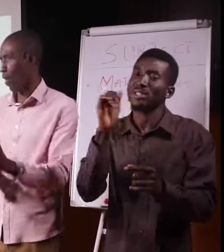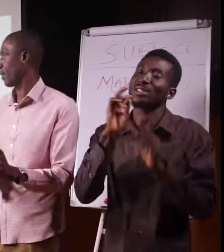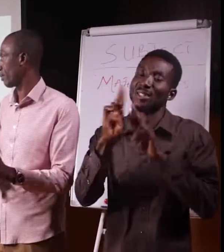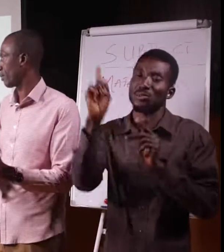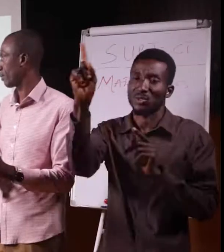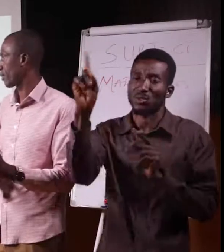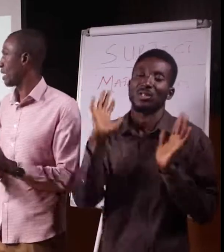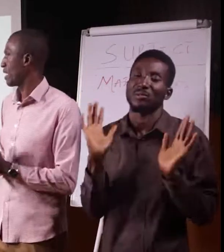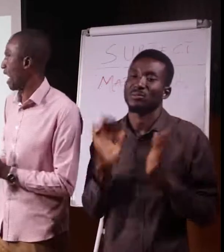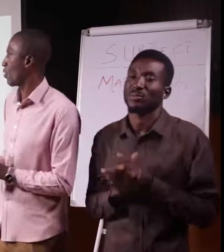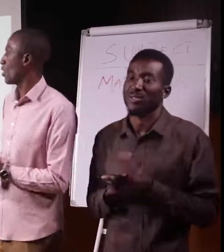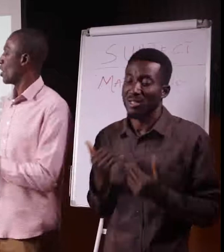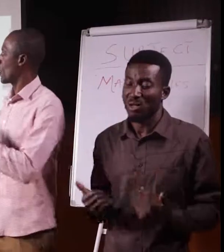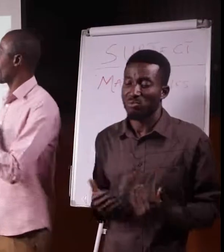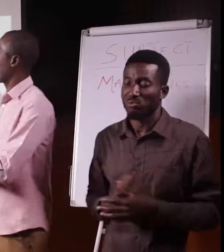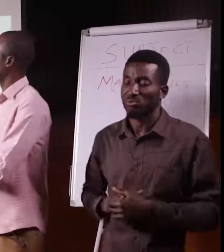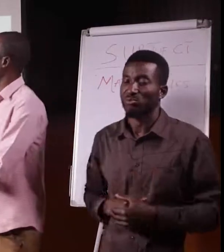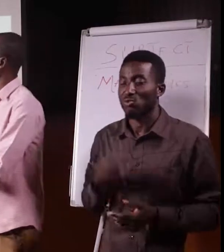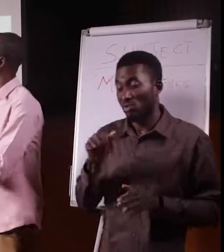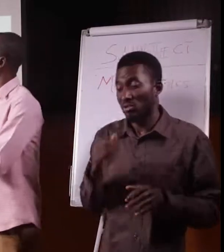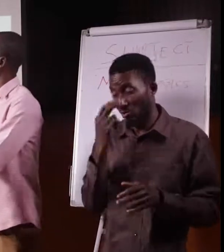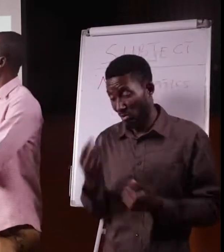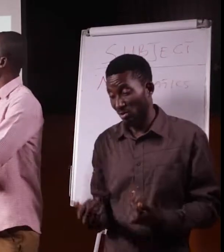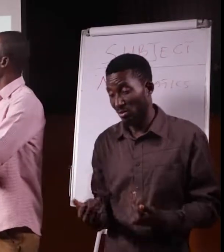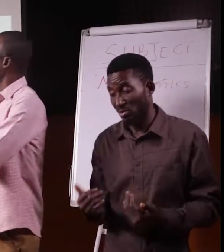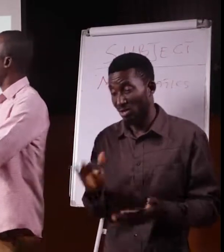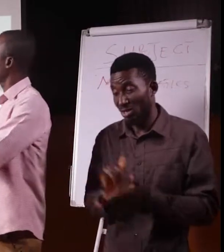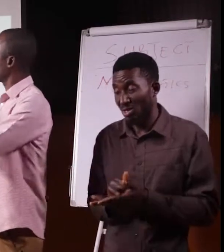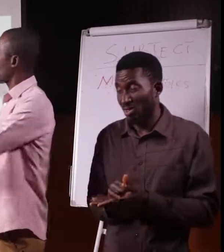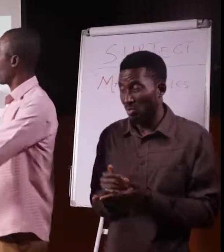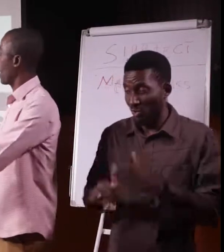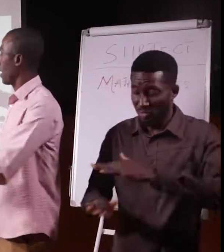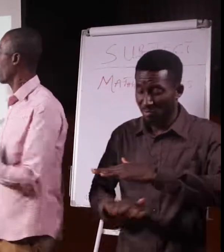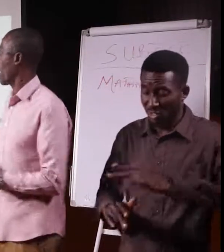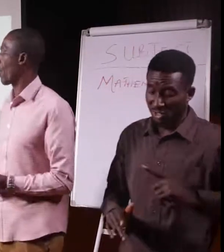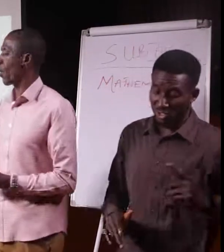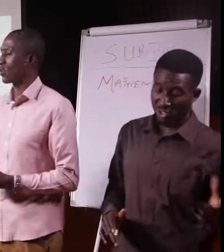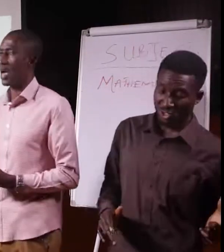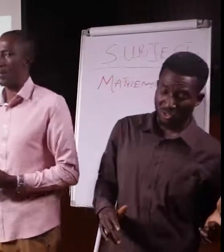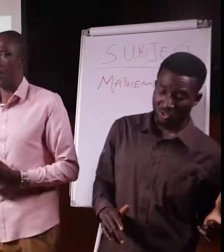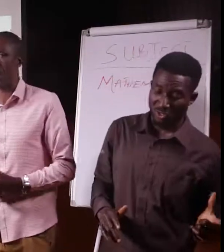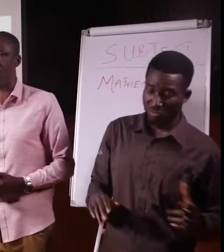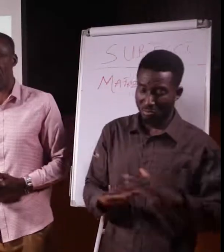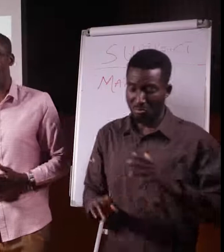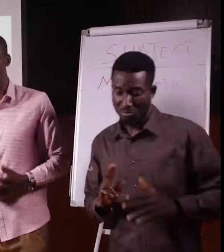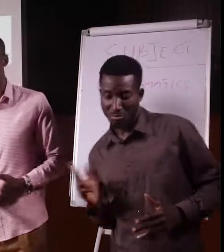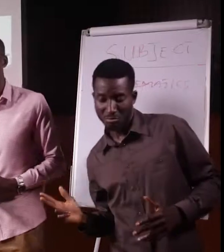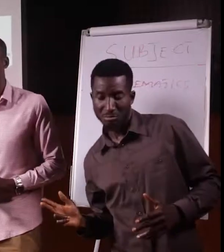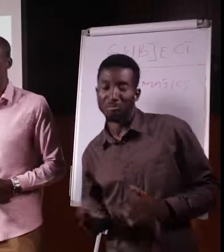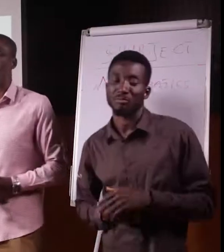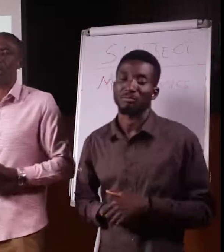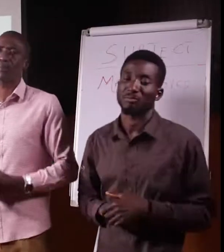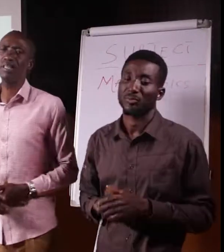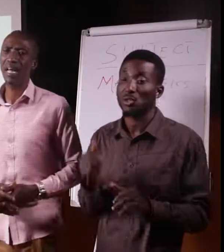is 1. Now, you can now see we have the base 3 on the left, and we also have the base 3 on the